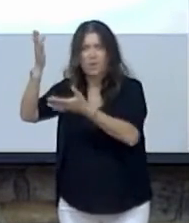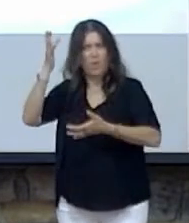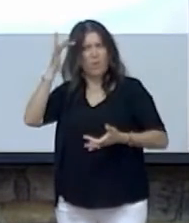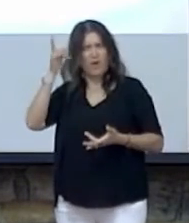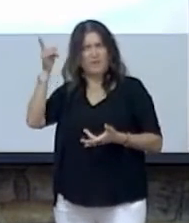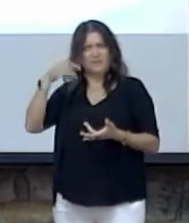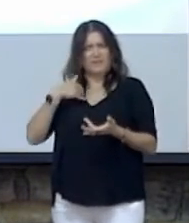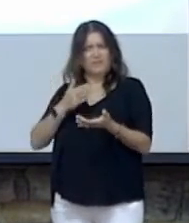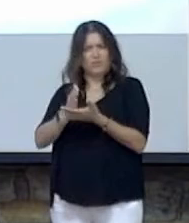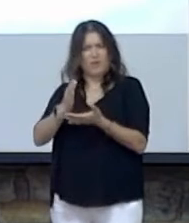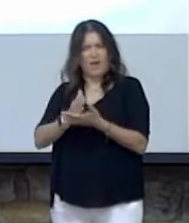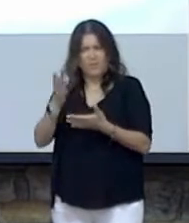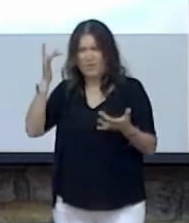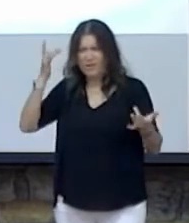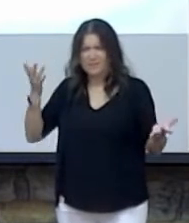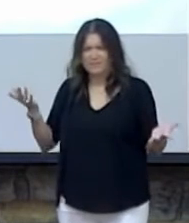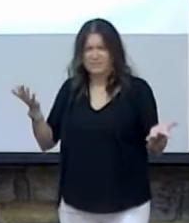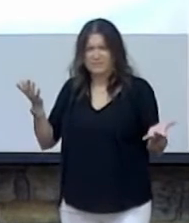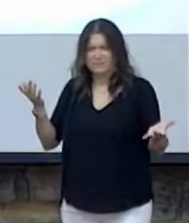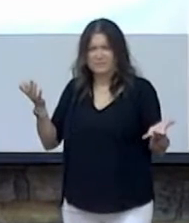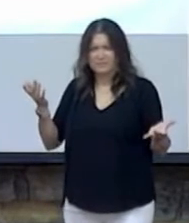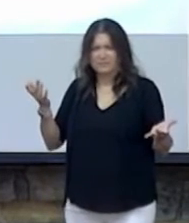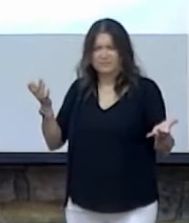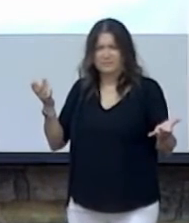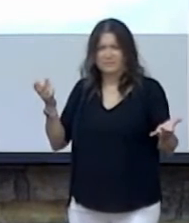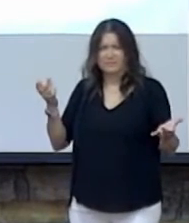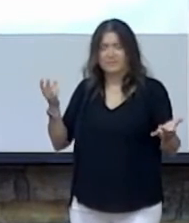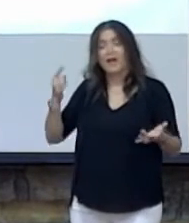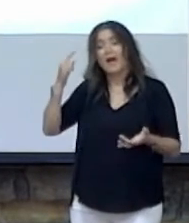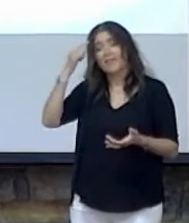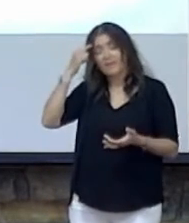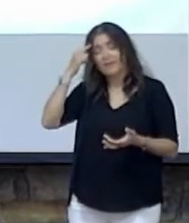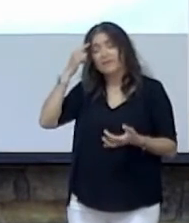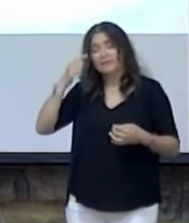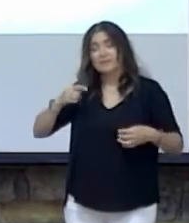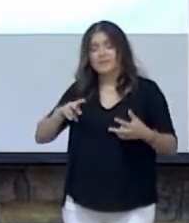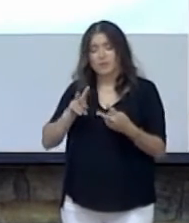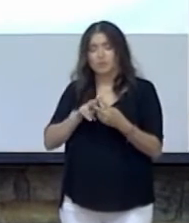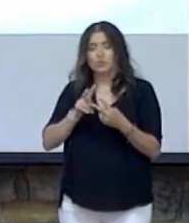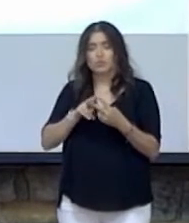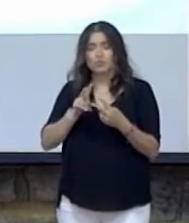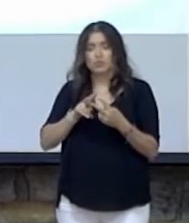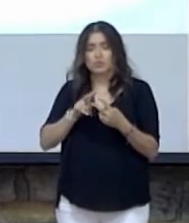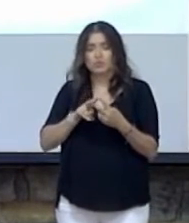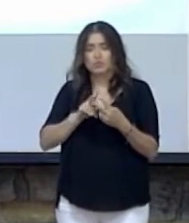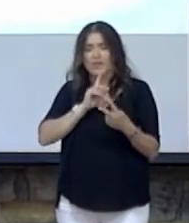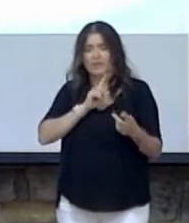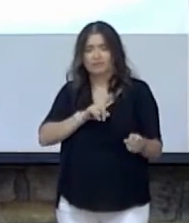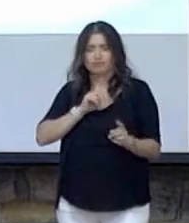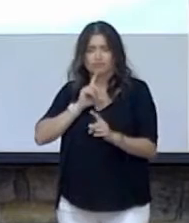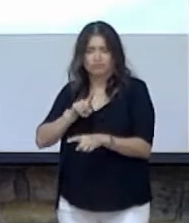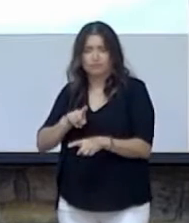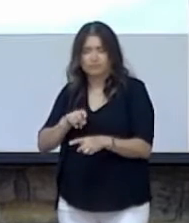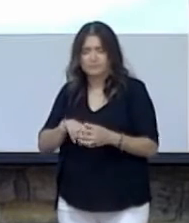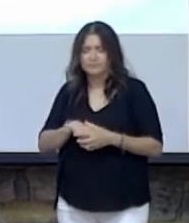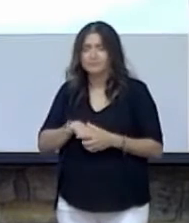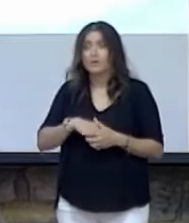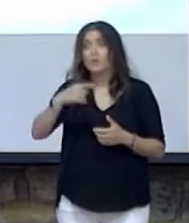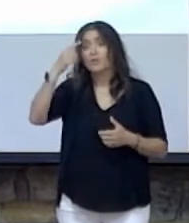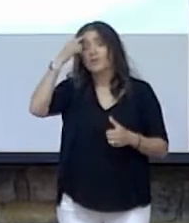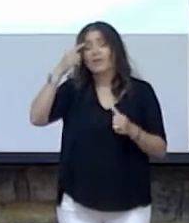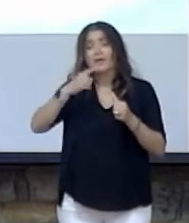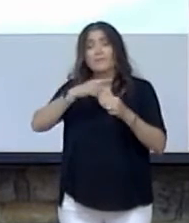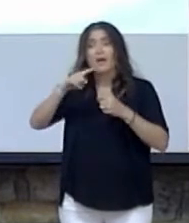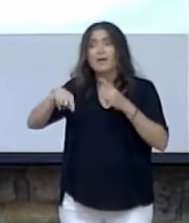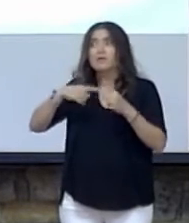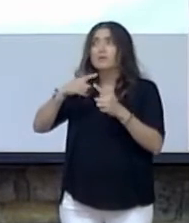that? Why? I think there are two fundamental answers. We think about what Jesus